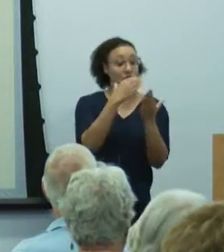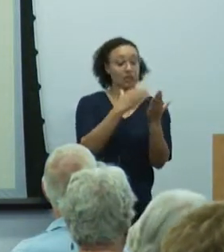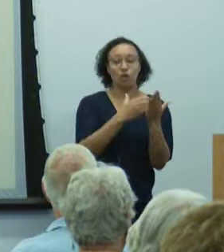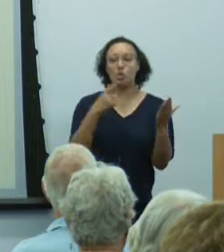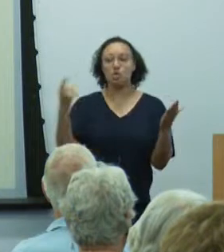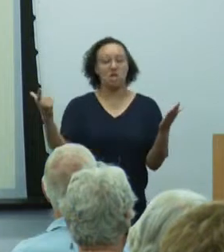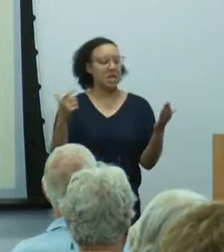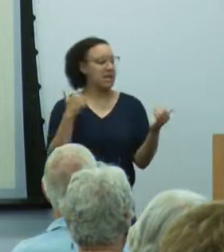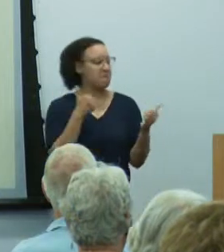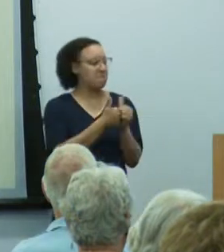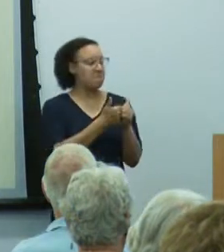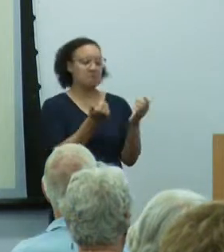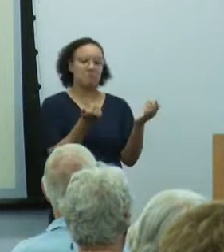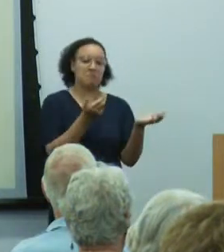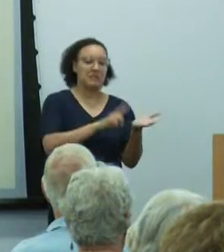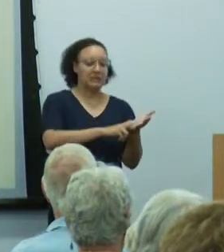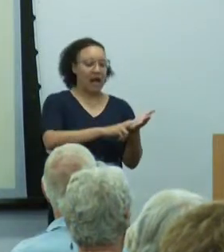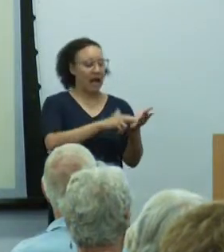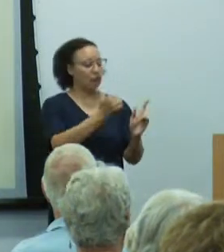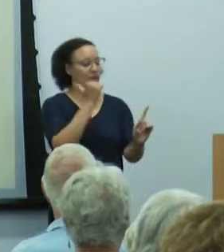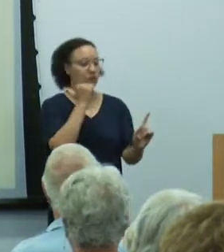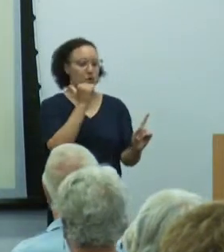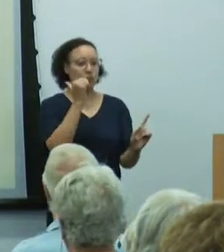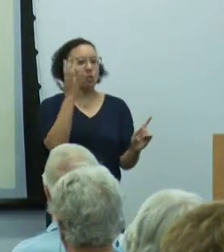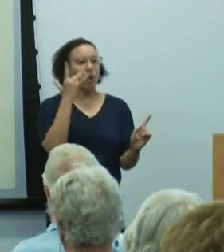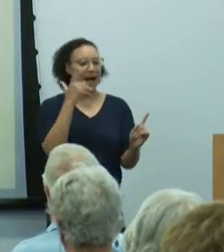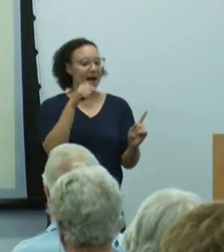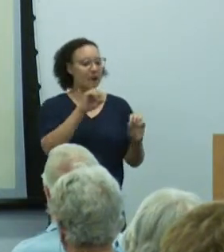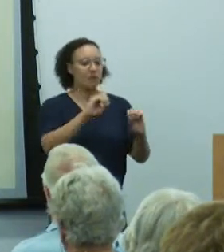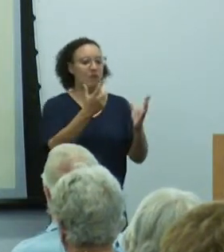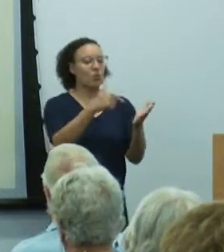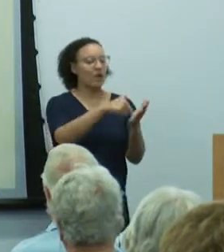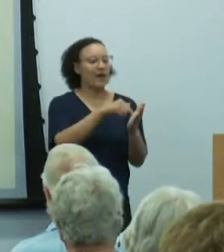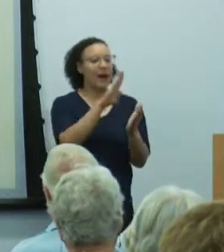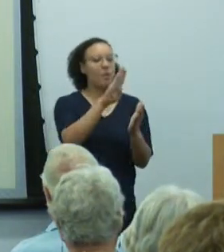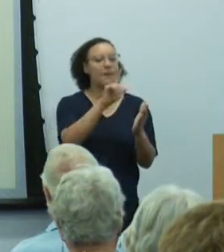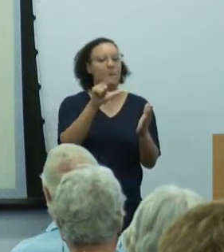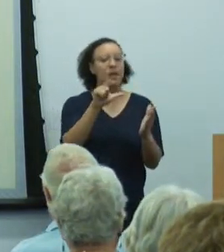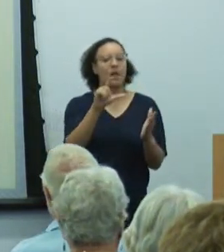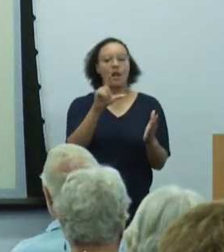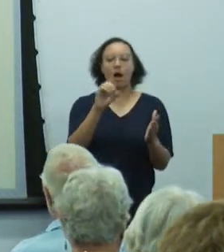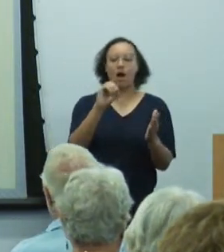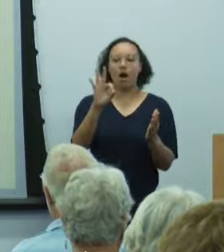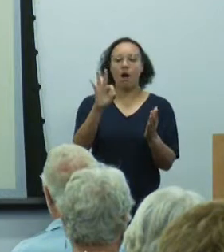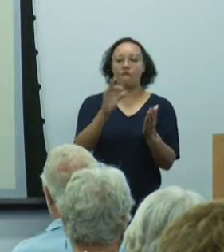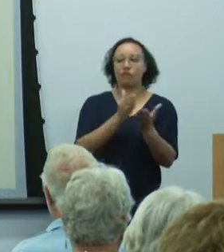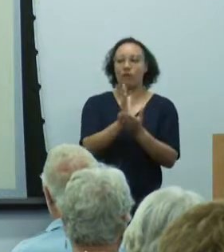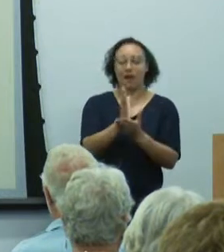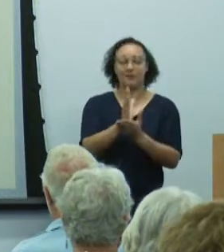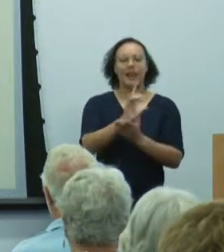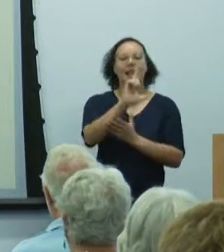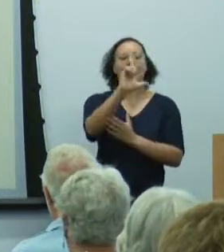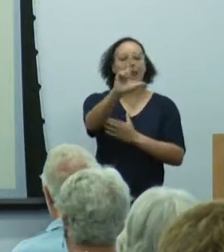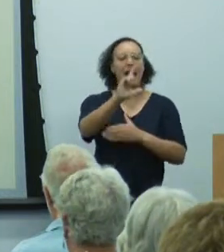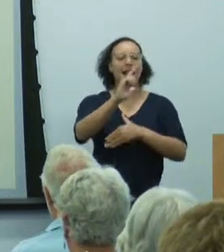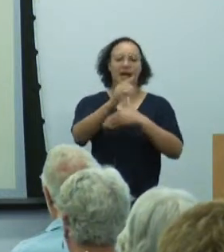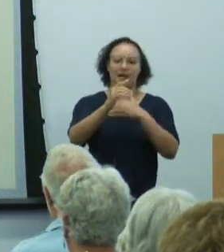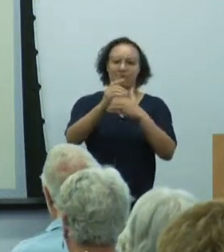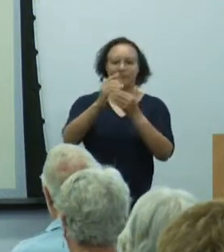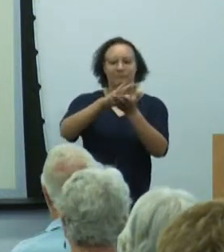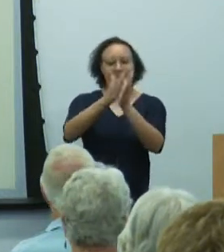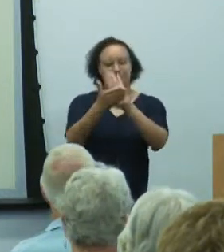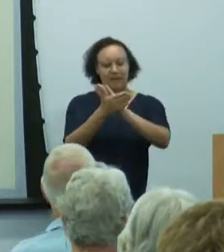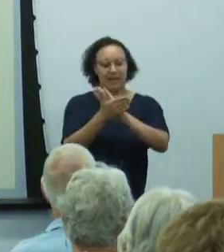it did not contain a Bill of Rights. He actually ultimately became a vice president, but the time that he was governor